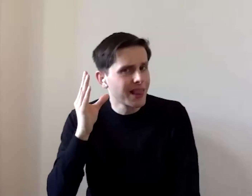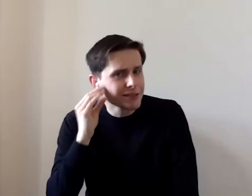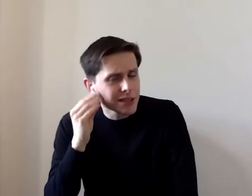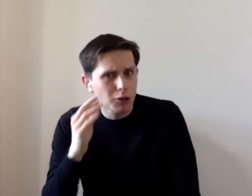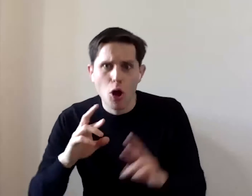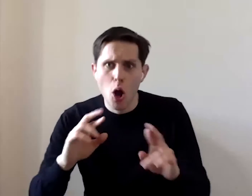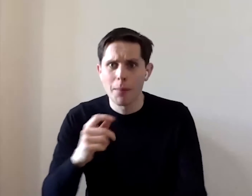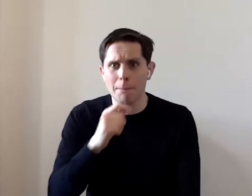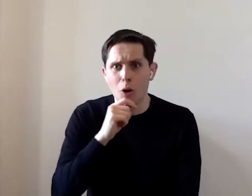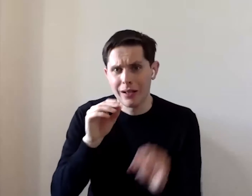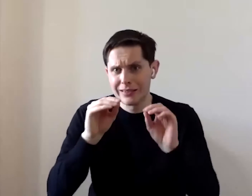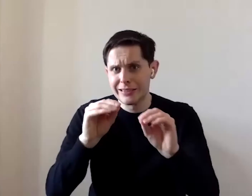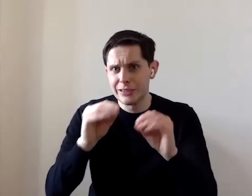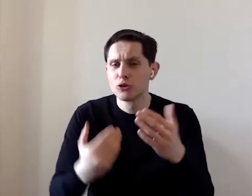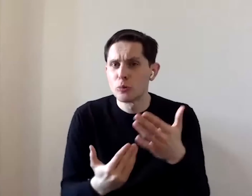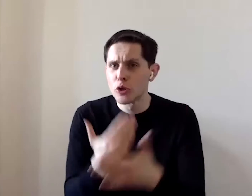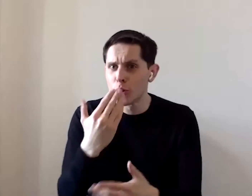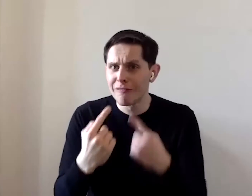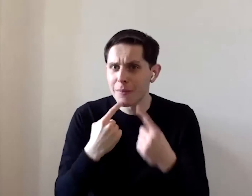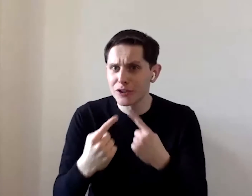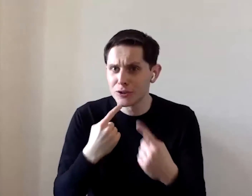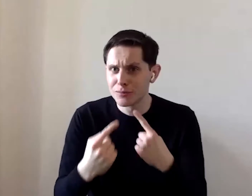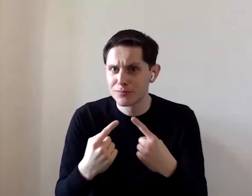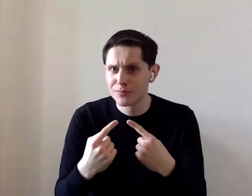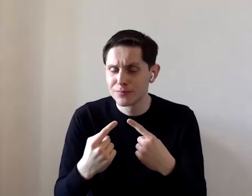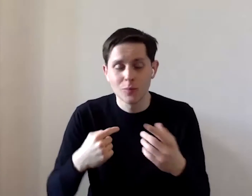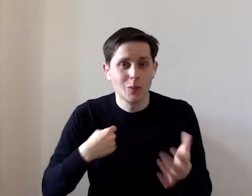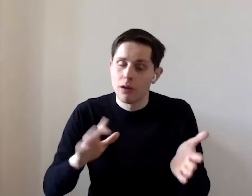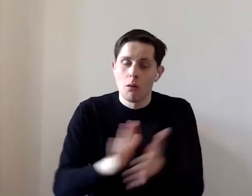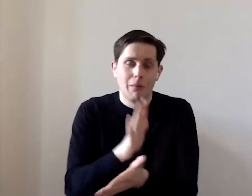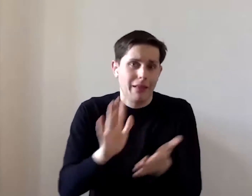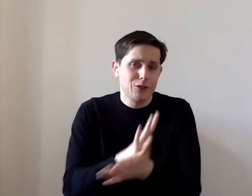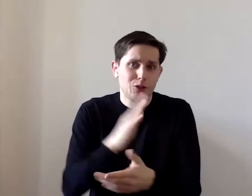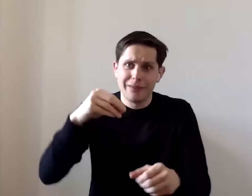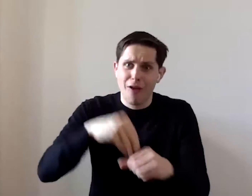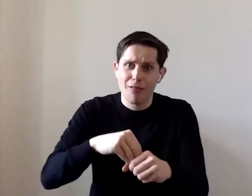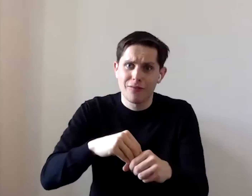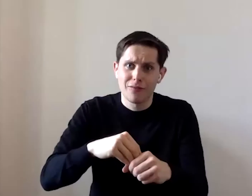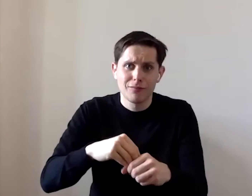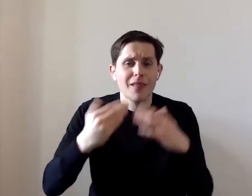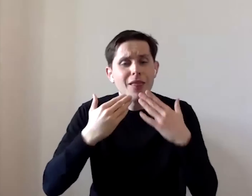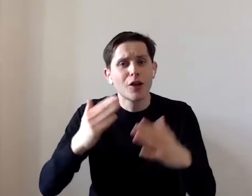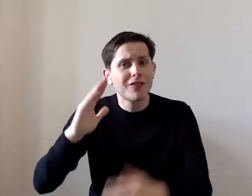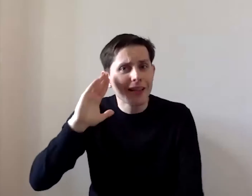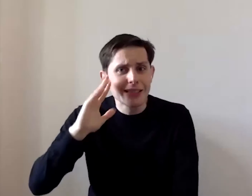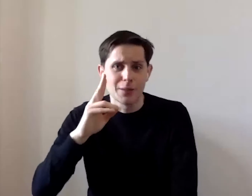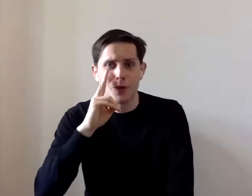RIBA Education. Thank you to our listeners. We hope you have learned something and that this podcast has given you an opportunity to think about something